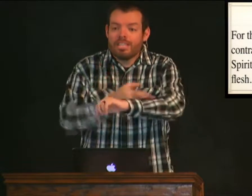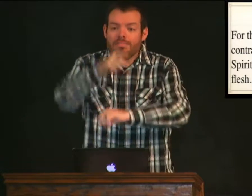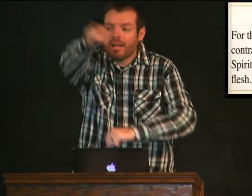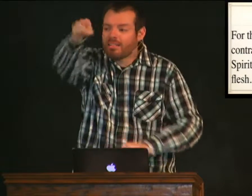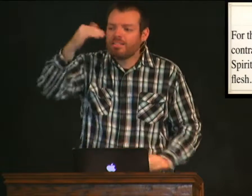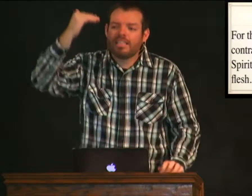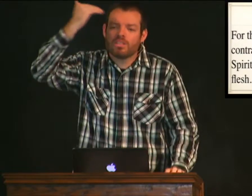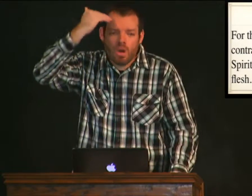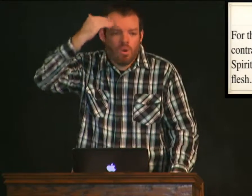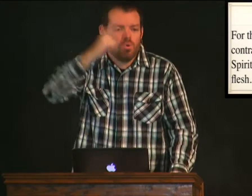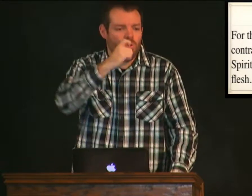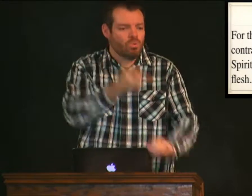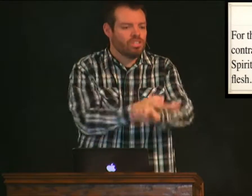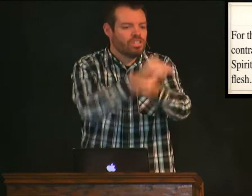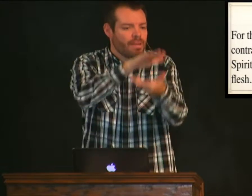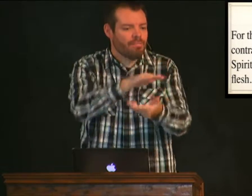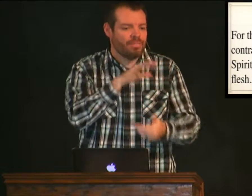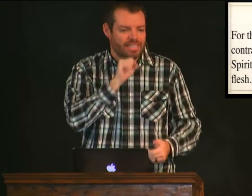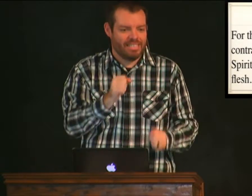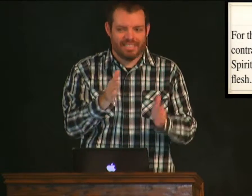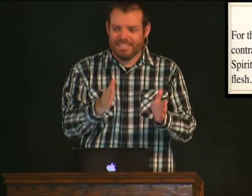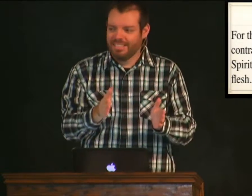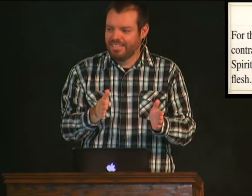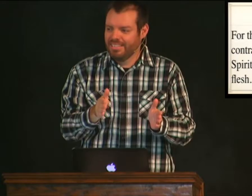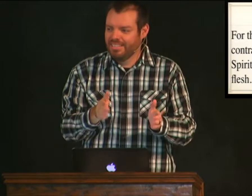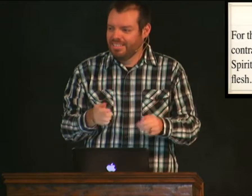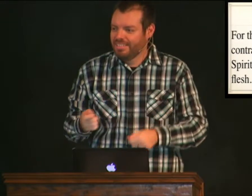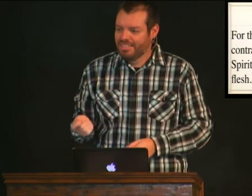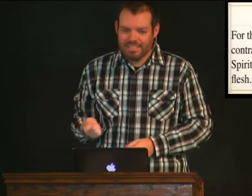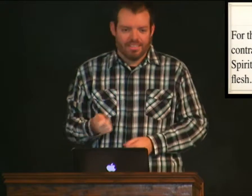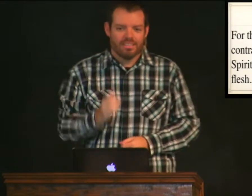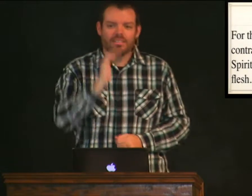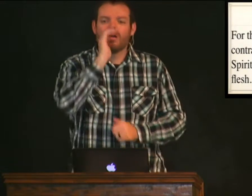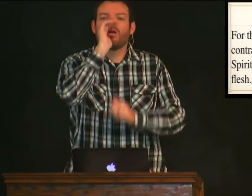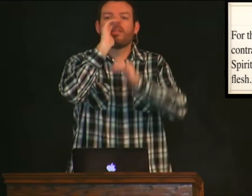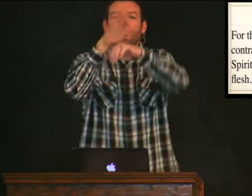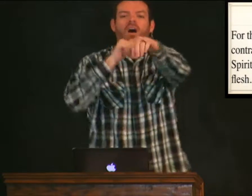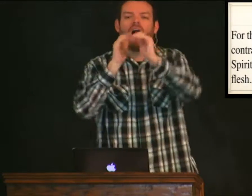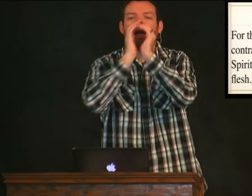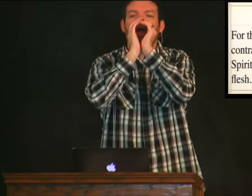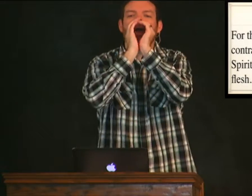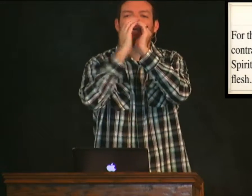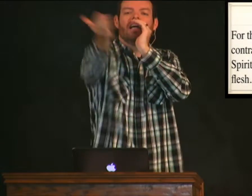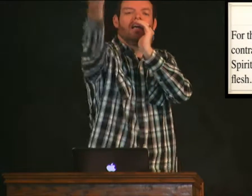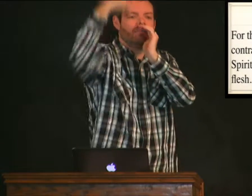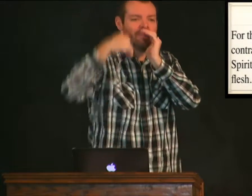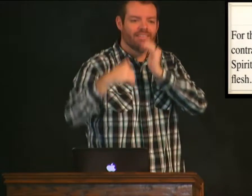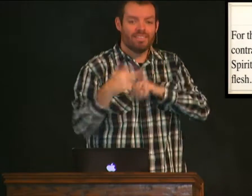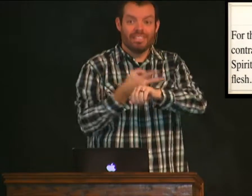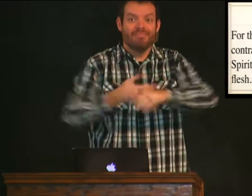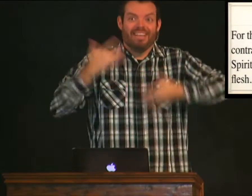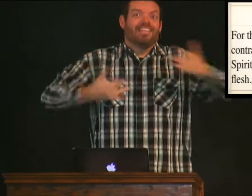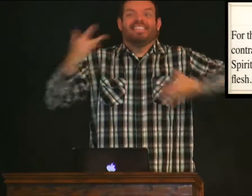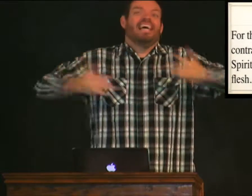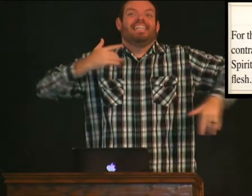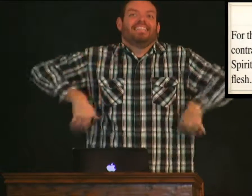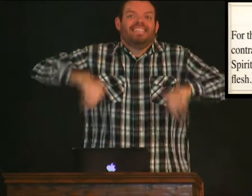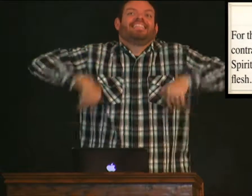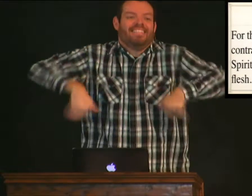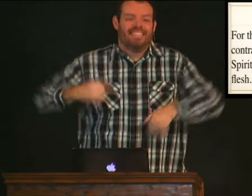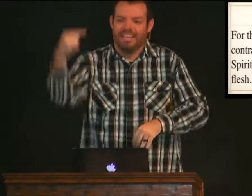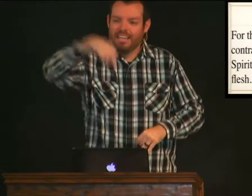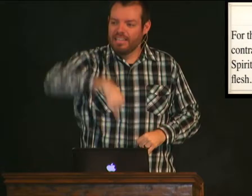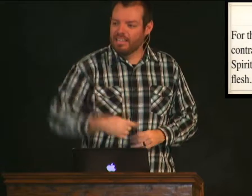The sheep out there, they know who the shepherd is. They call. Hey, come. The sheep are